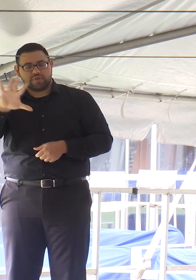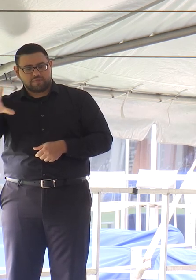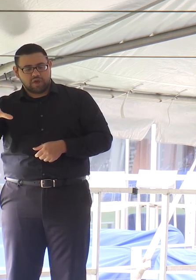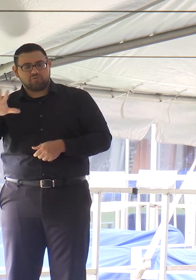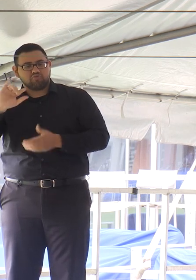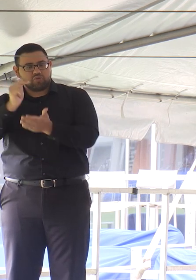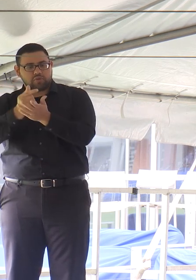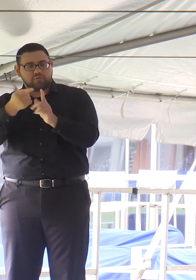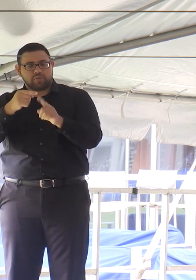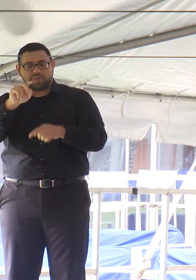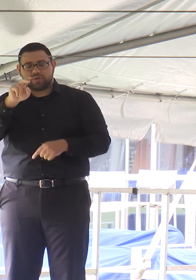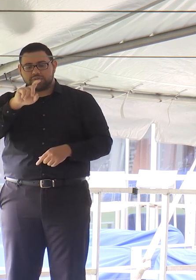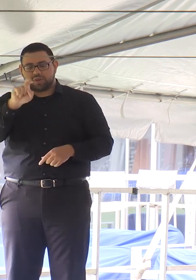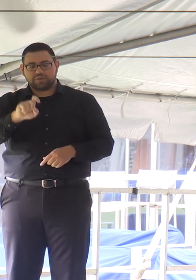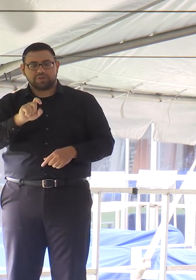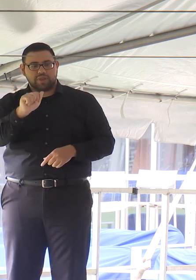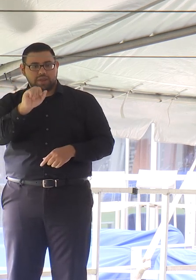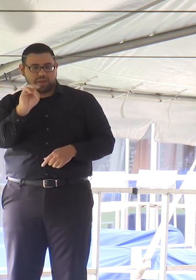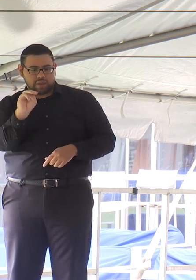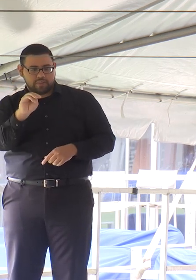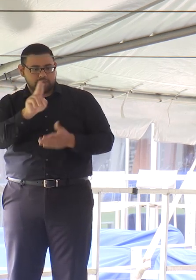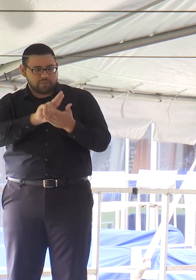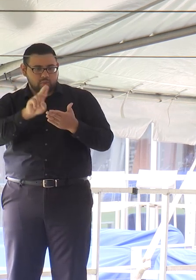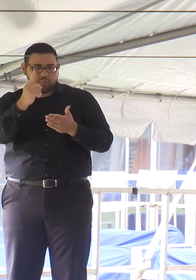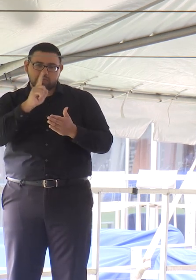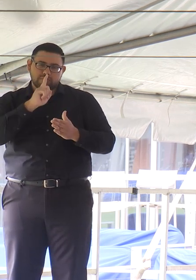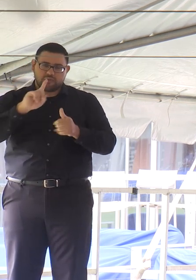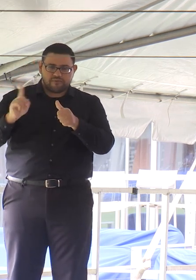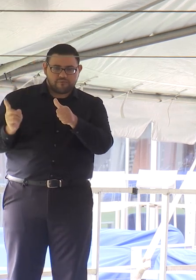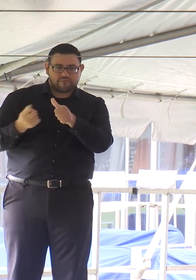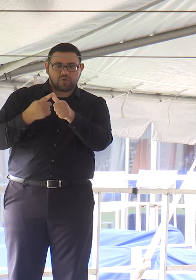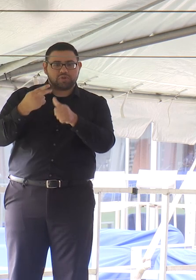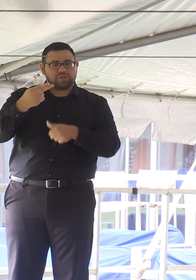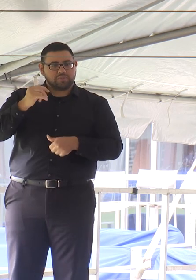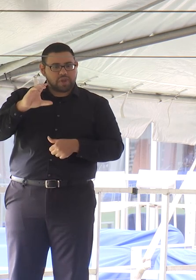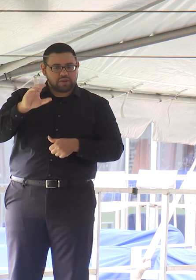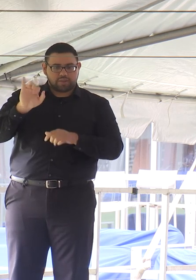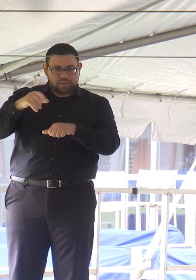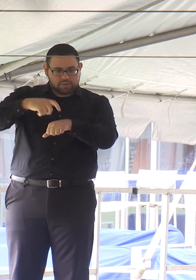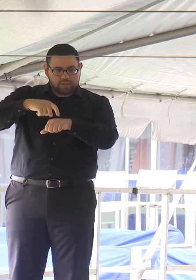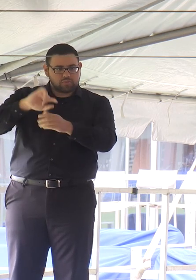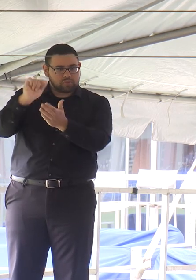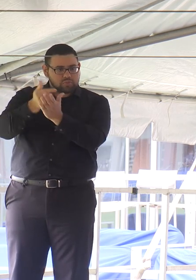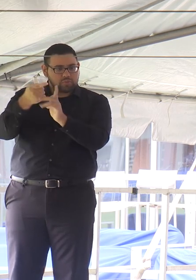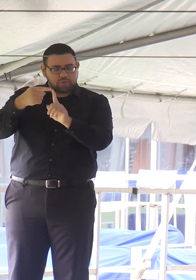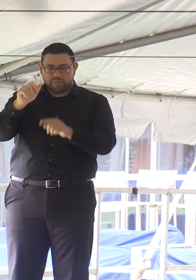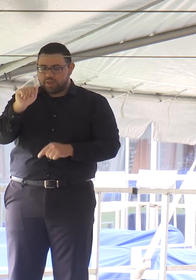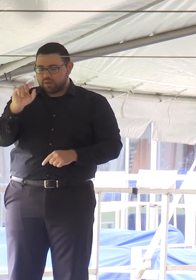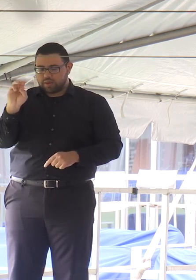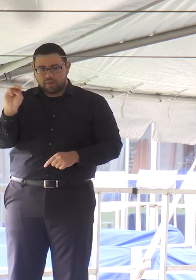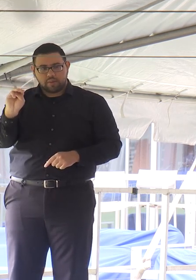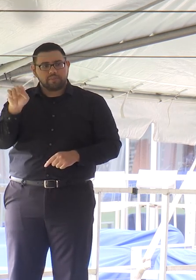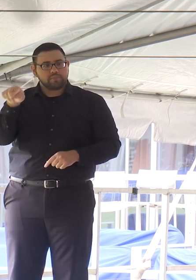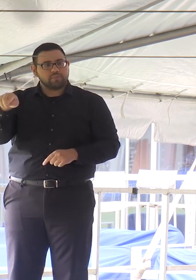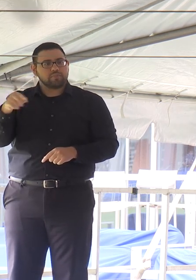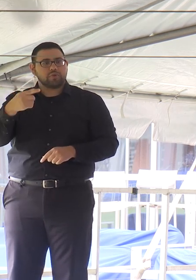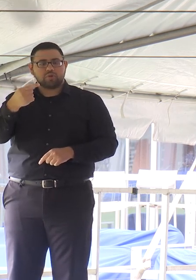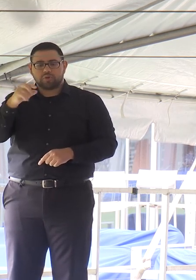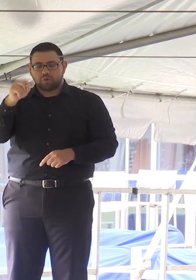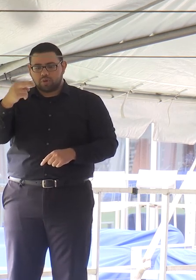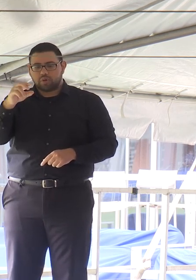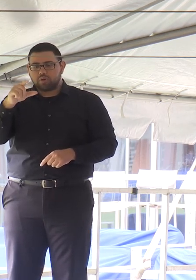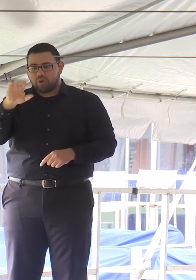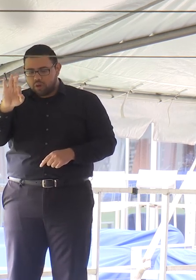1955 graduate of Texas A&M University, and one of the first Hispanics at that time to graduate from A&M. And he was a golf coach